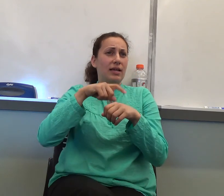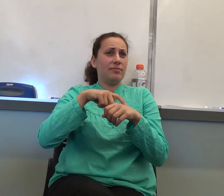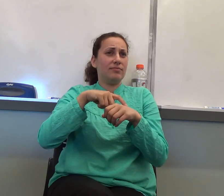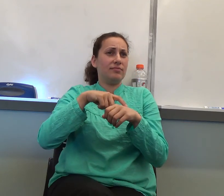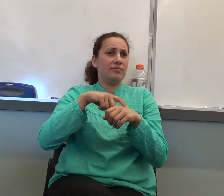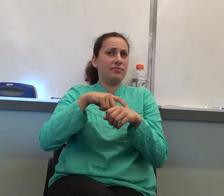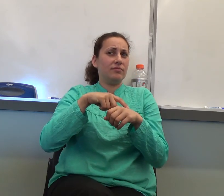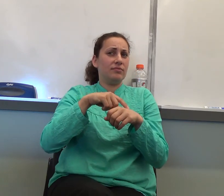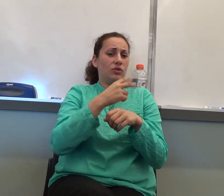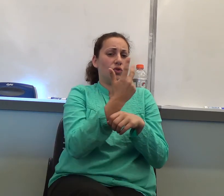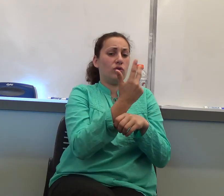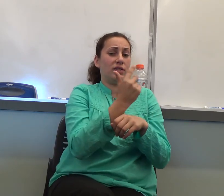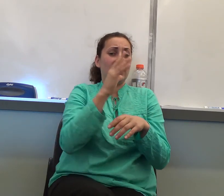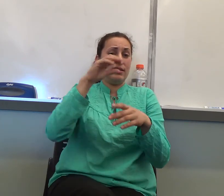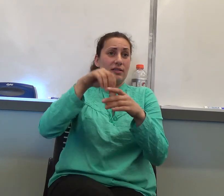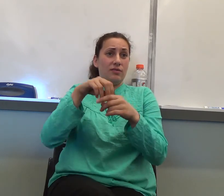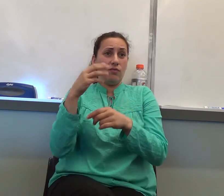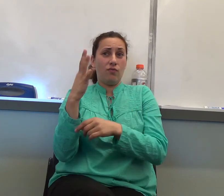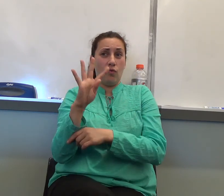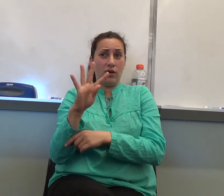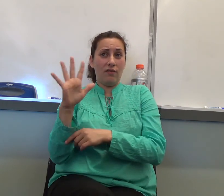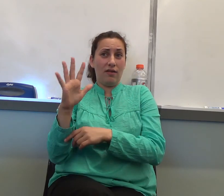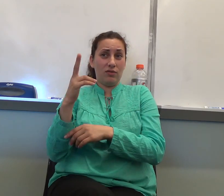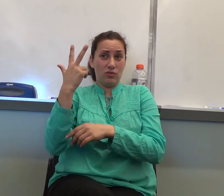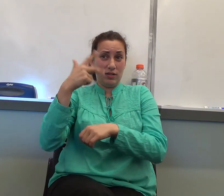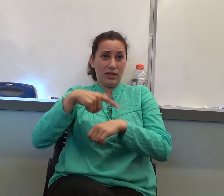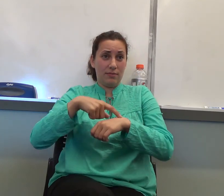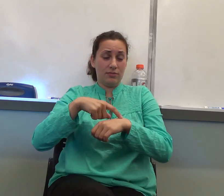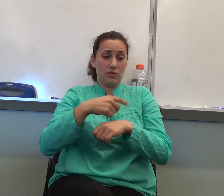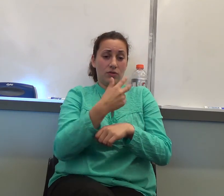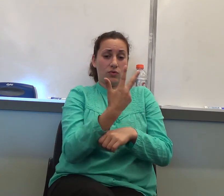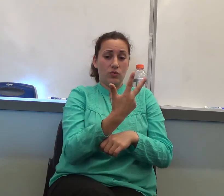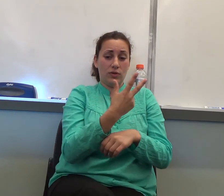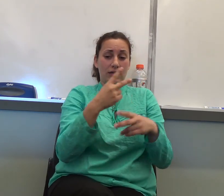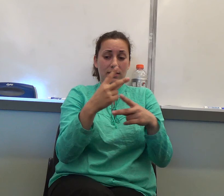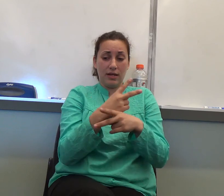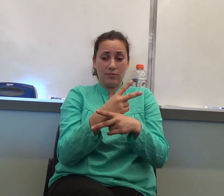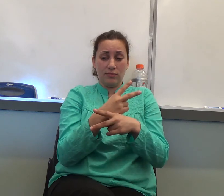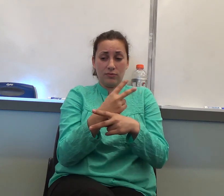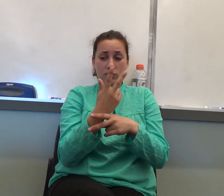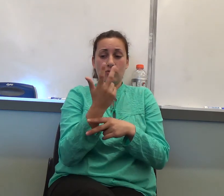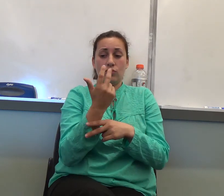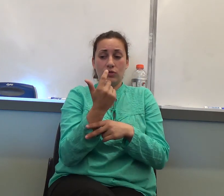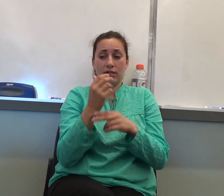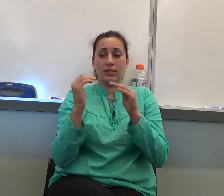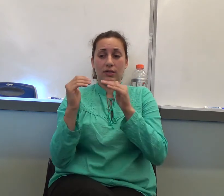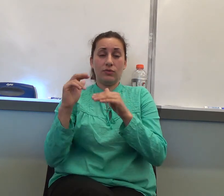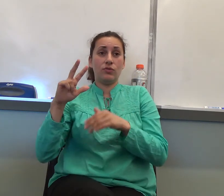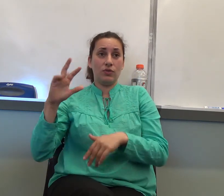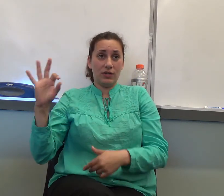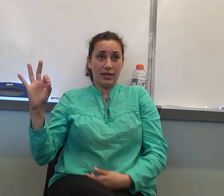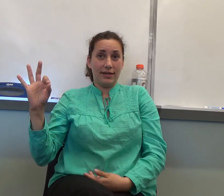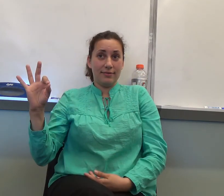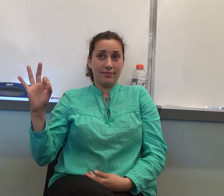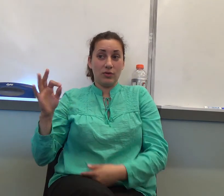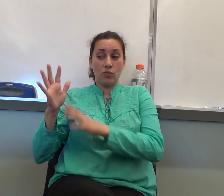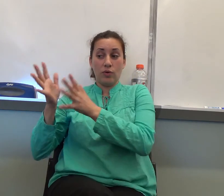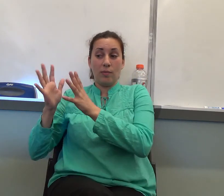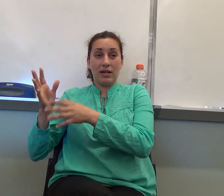3? Let's try 3. 3 times 13 is 39. That leaves your remainder of 6. Again, bring